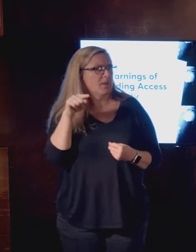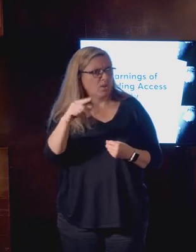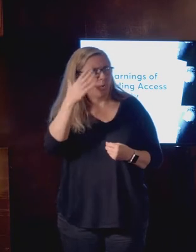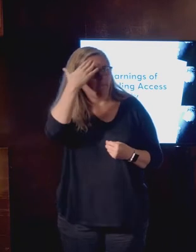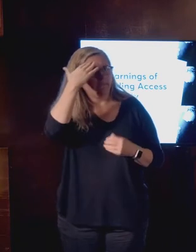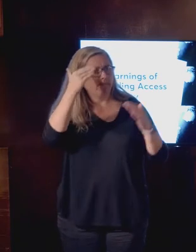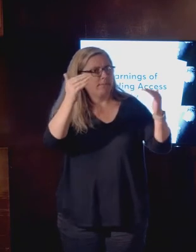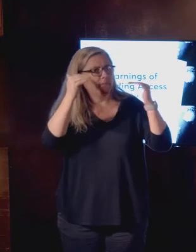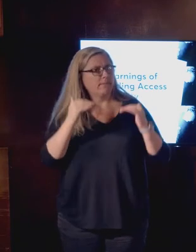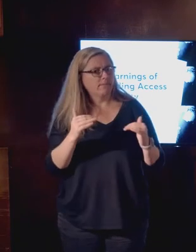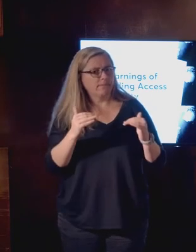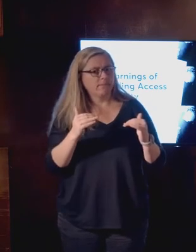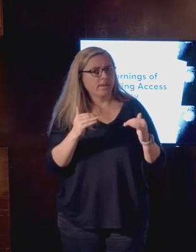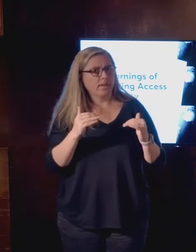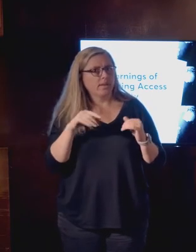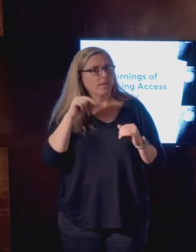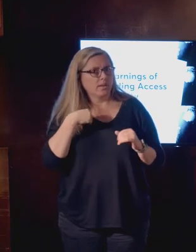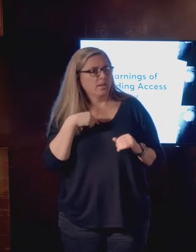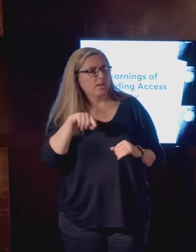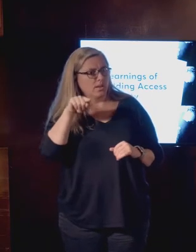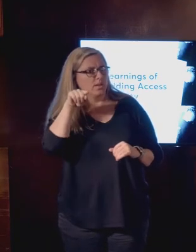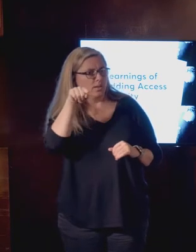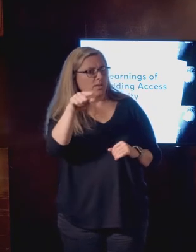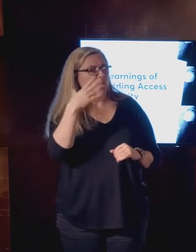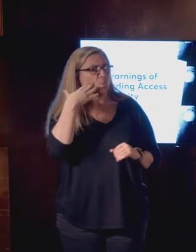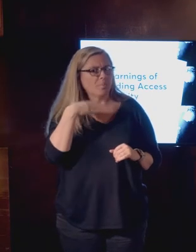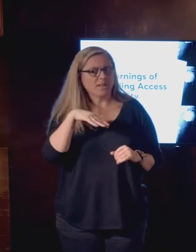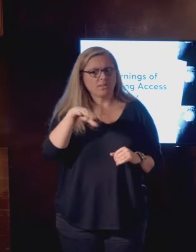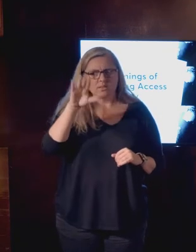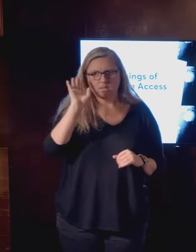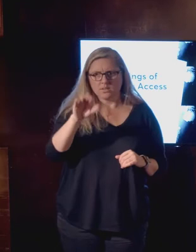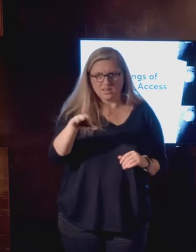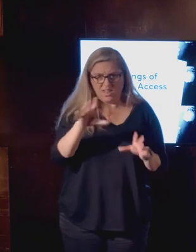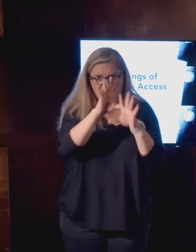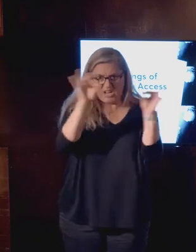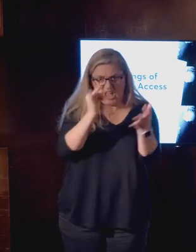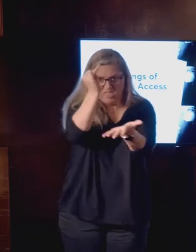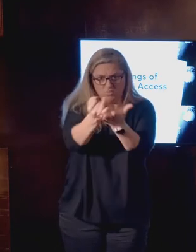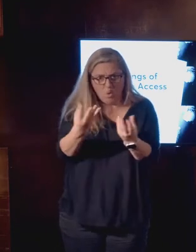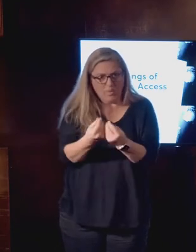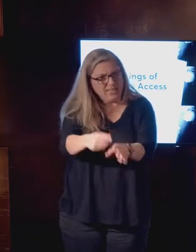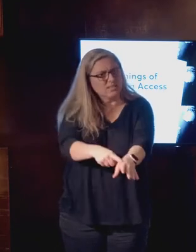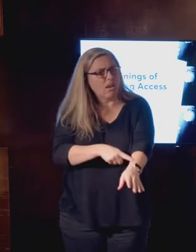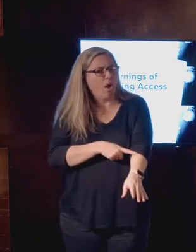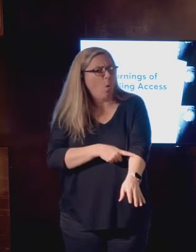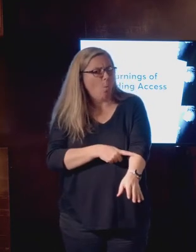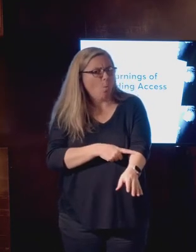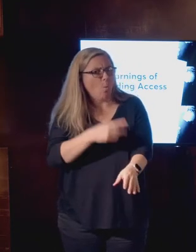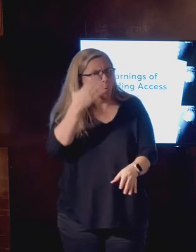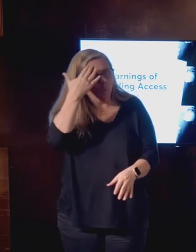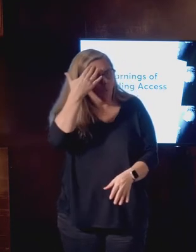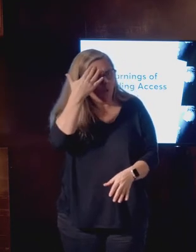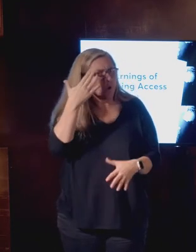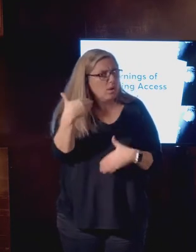disability, and this woman pulled her up on the idea that there's nothing wrong with being slow. So she wants to